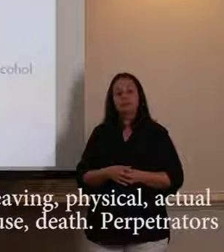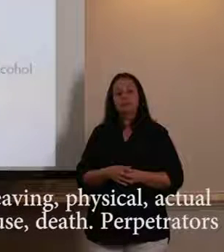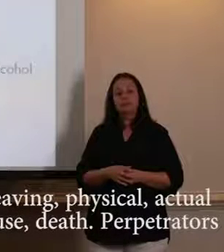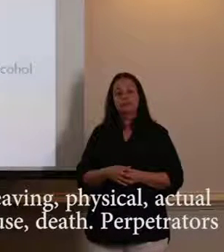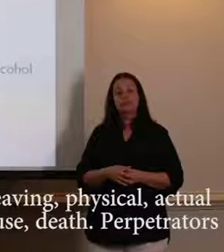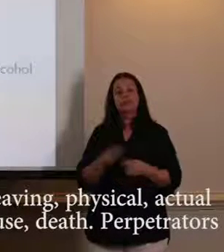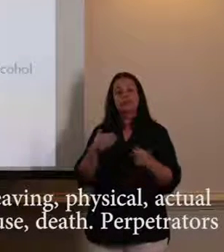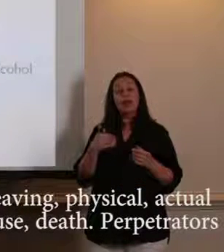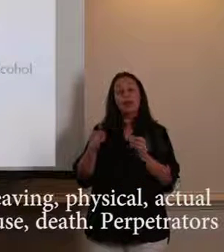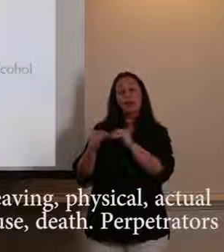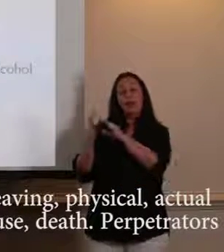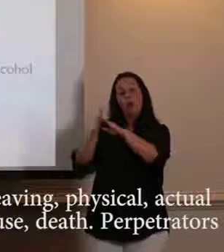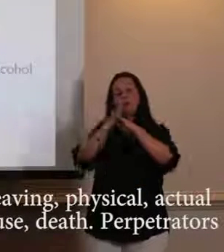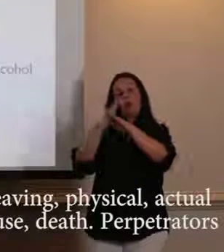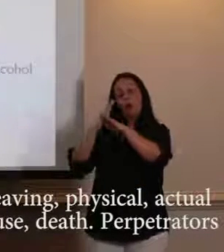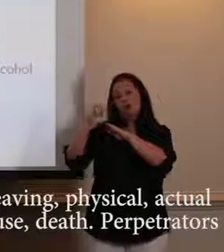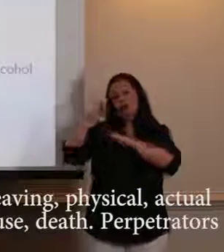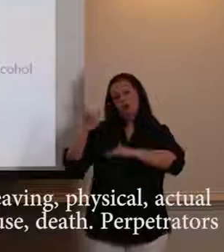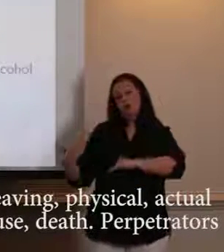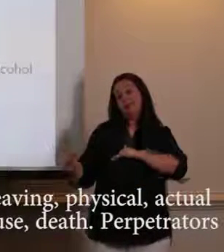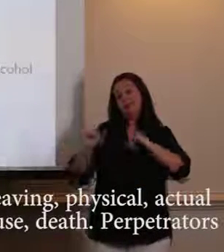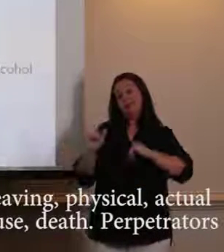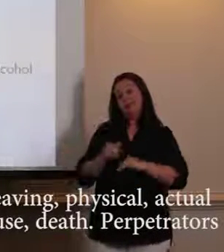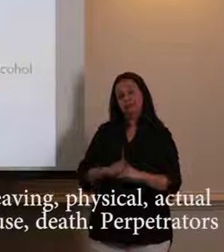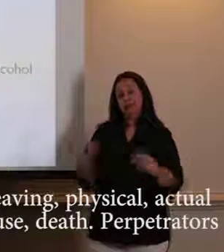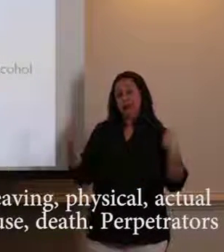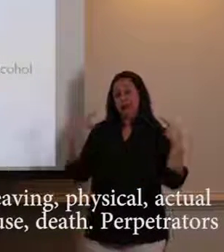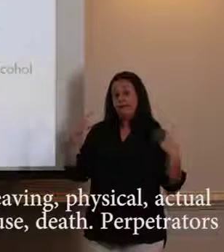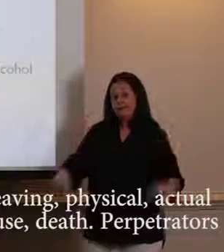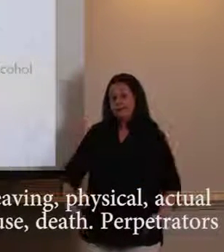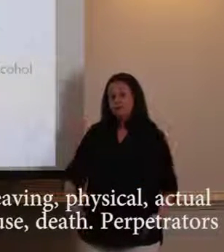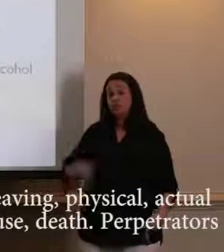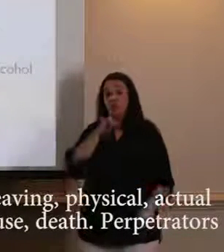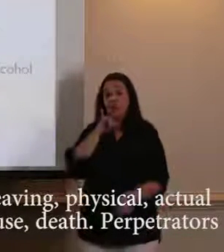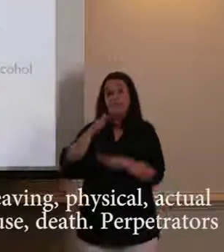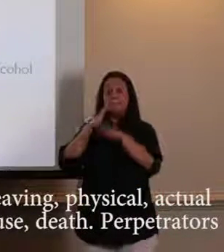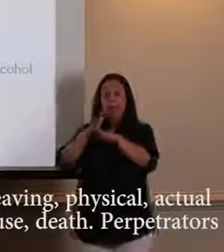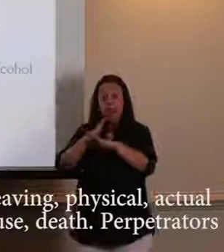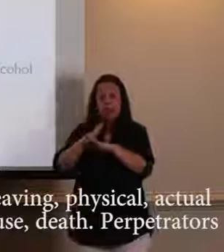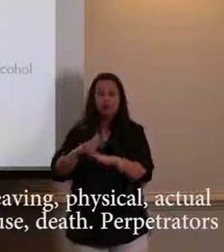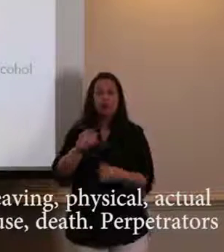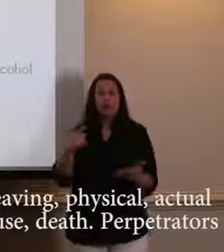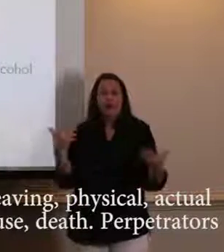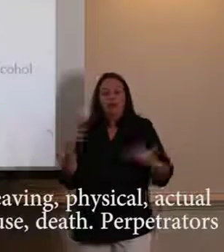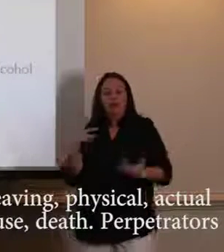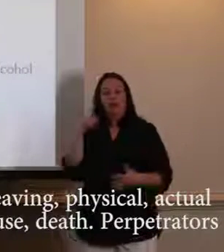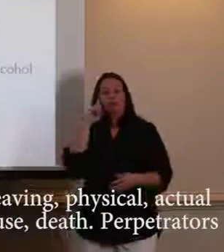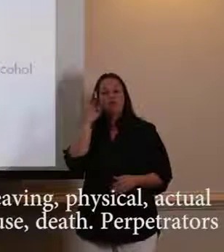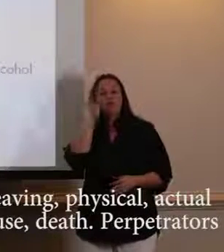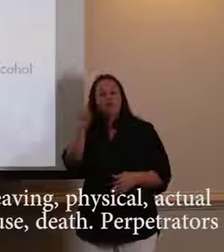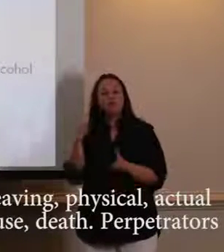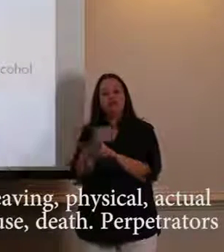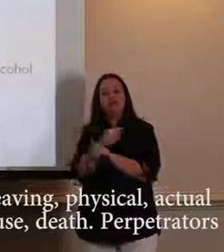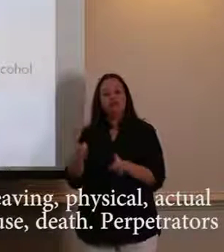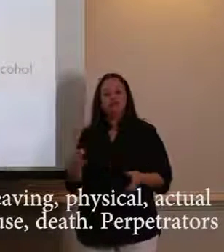There are more barriers for leaving. Physical, actual barriers like fear of future abuse, death.